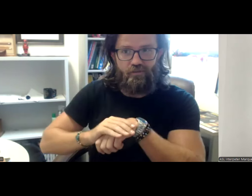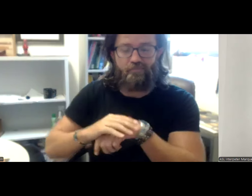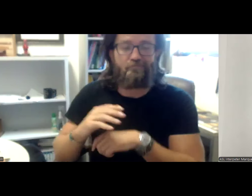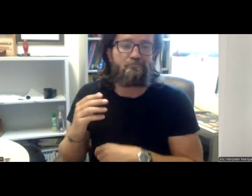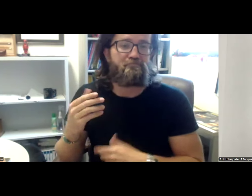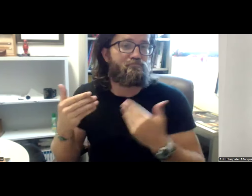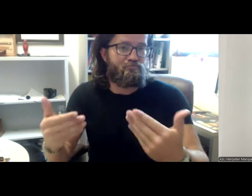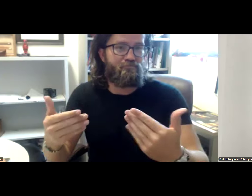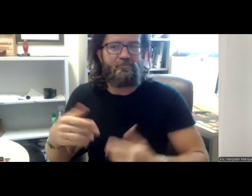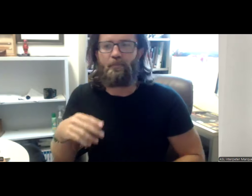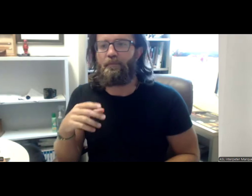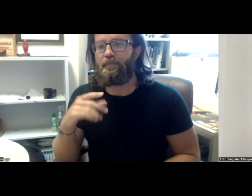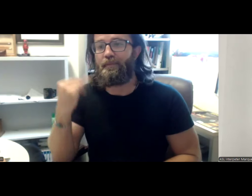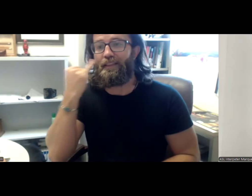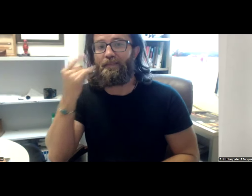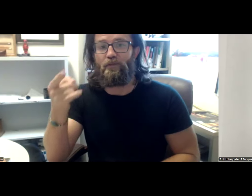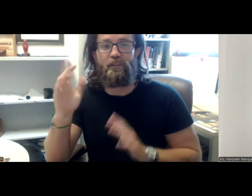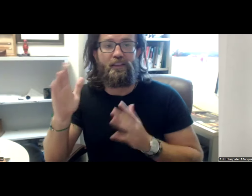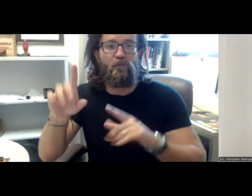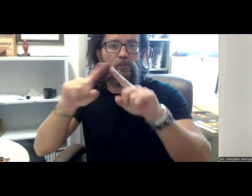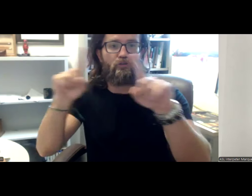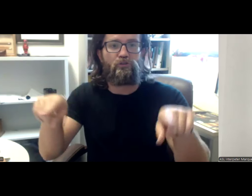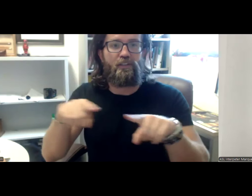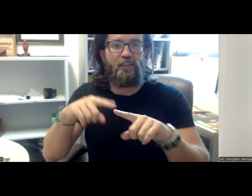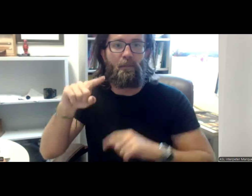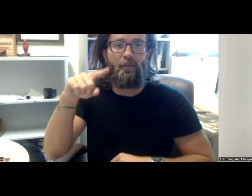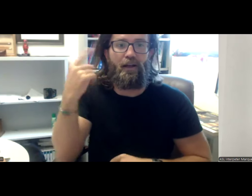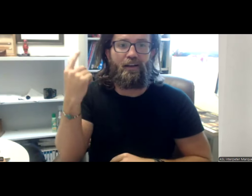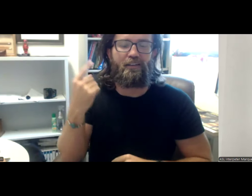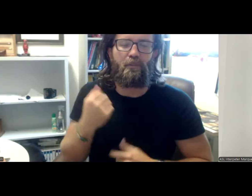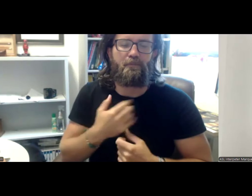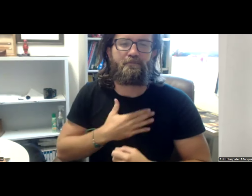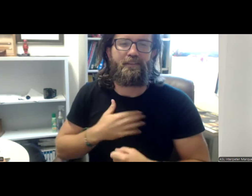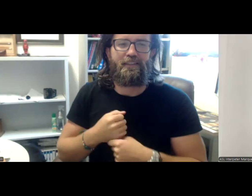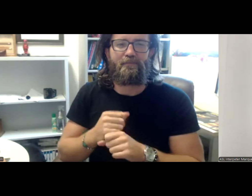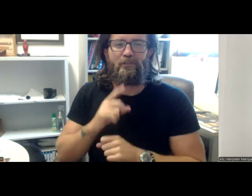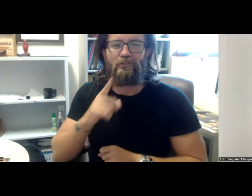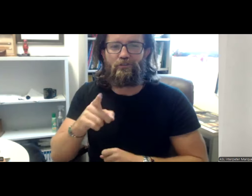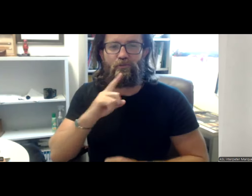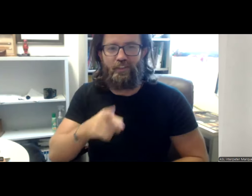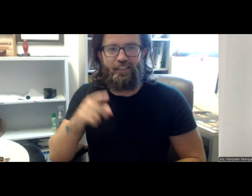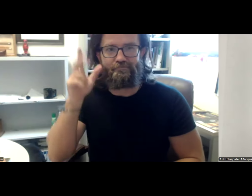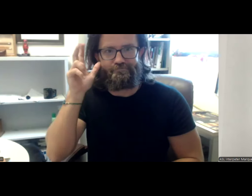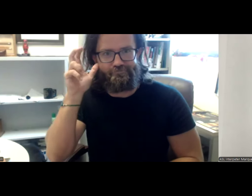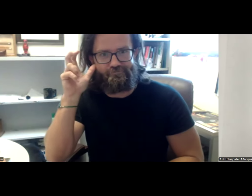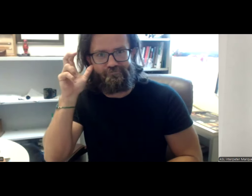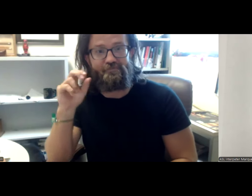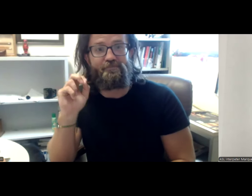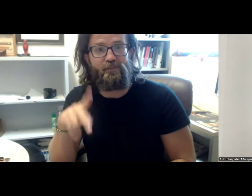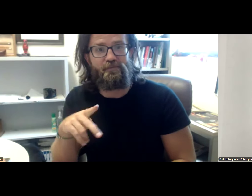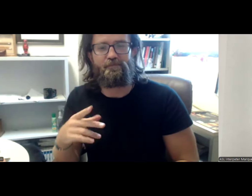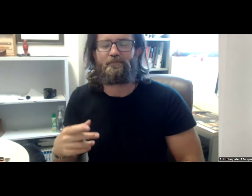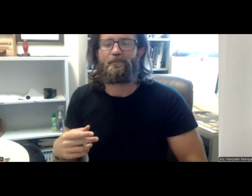If you want, you can leave your camera on or not. It's up to you. If you have your screen that's completely black, make